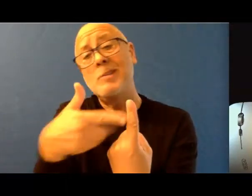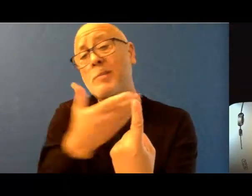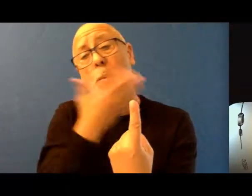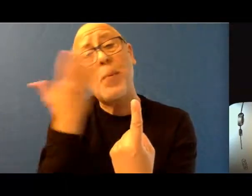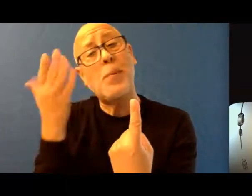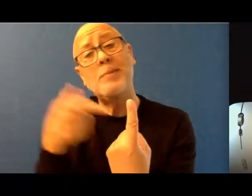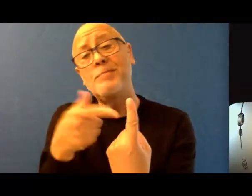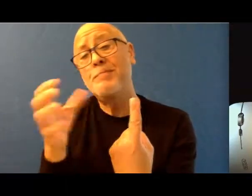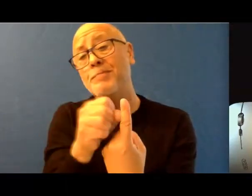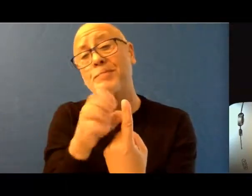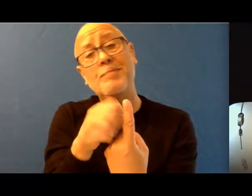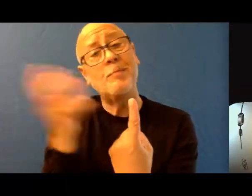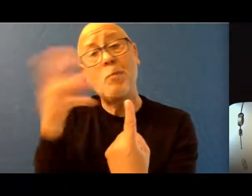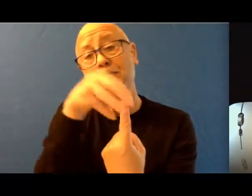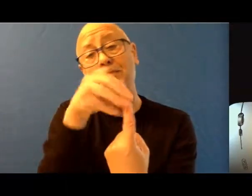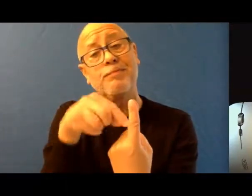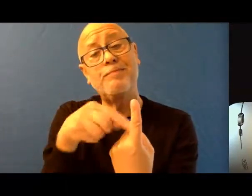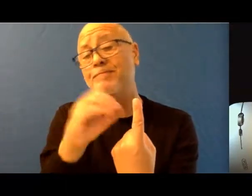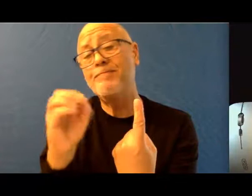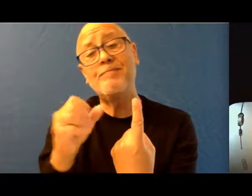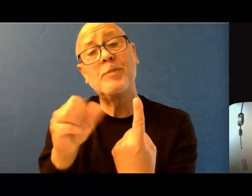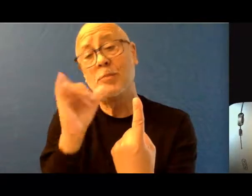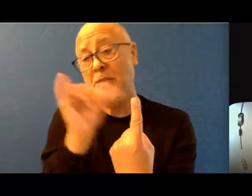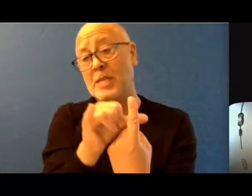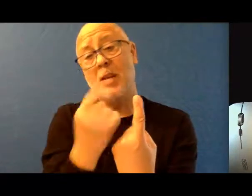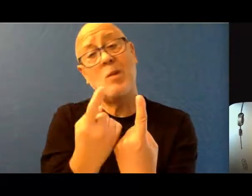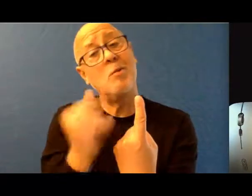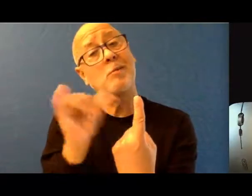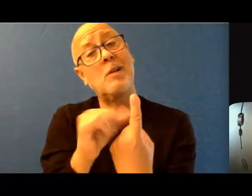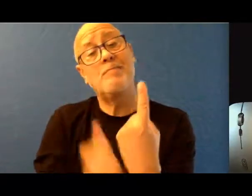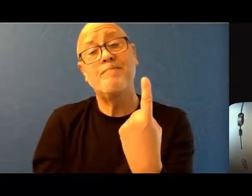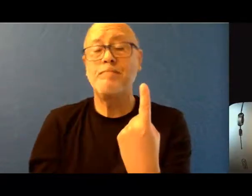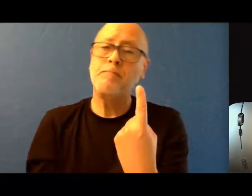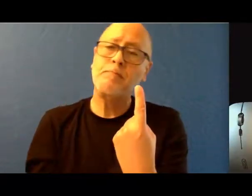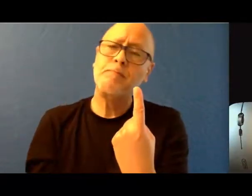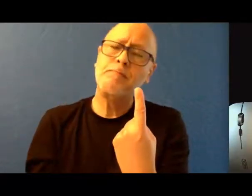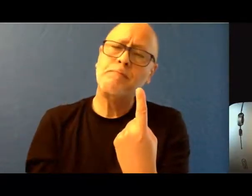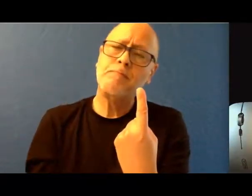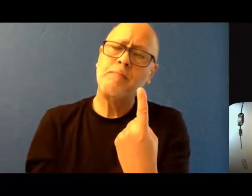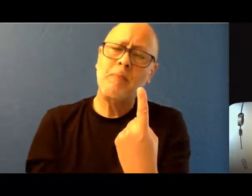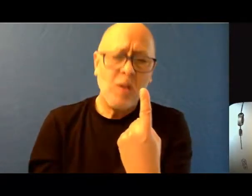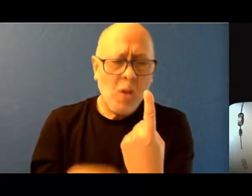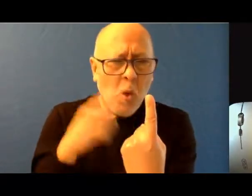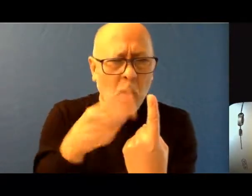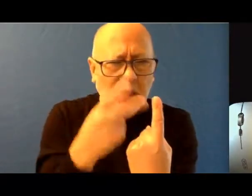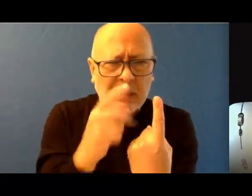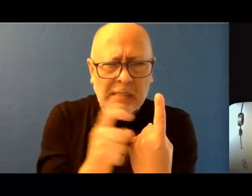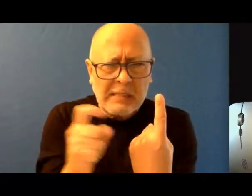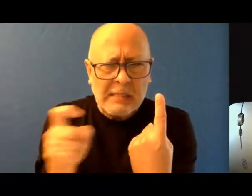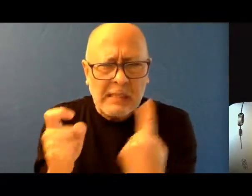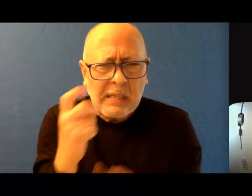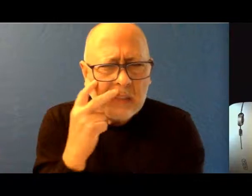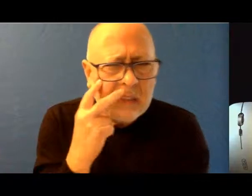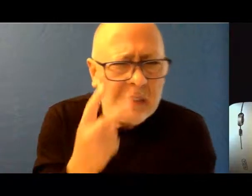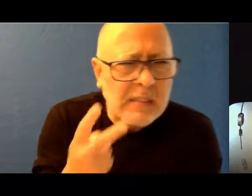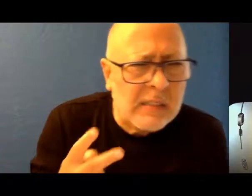anything that I can combine with that. So it stays by itself. When I'm looking at my x's, well, let's see. I have